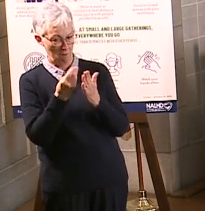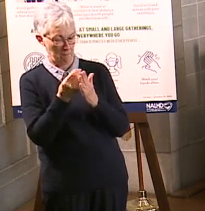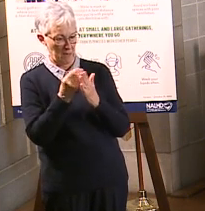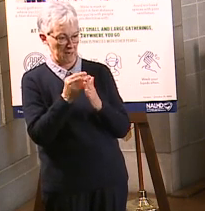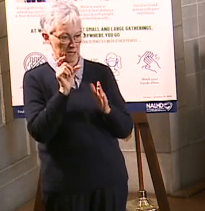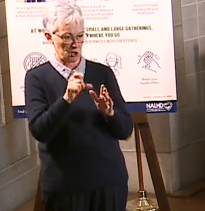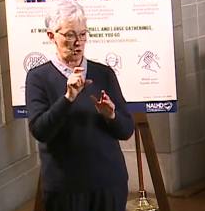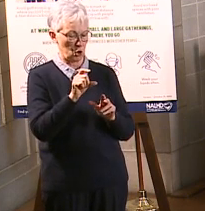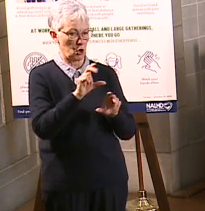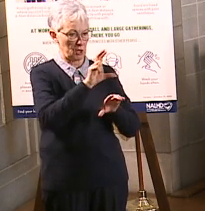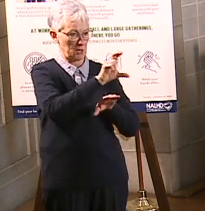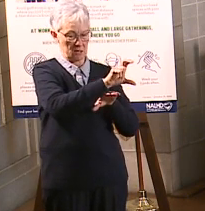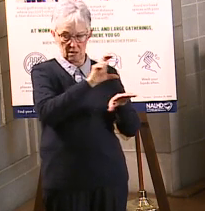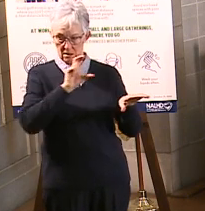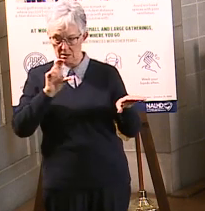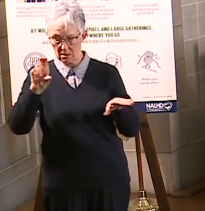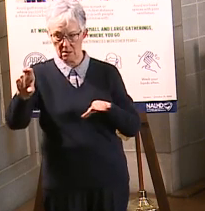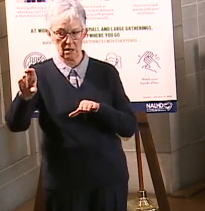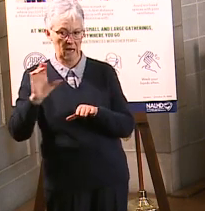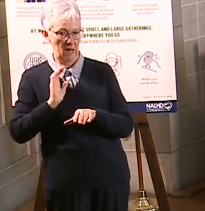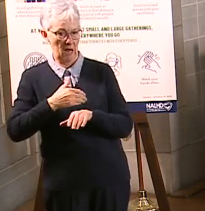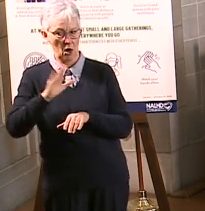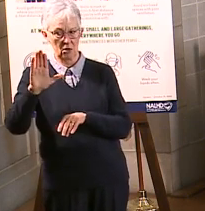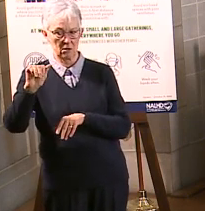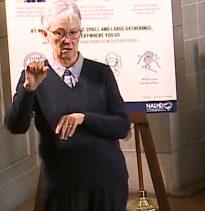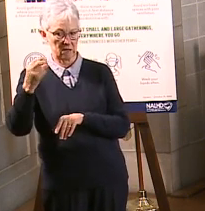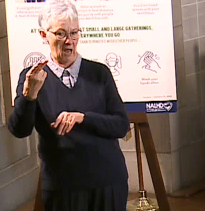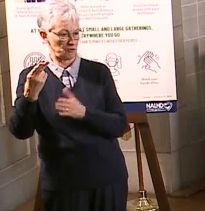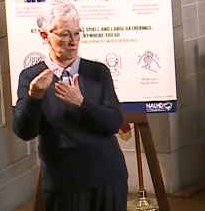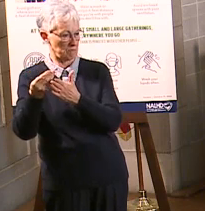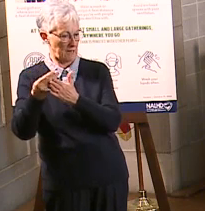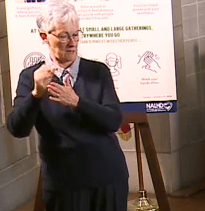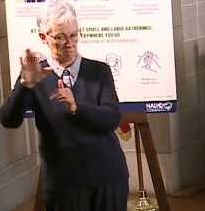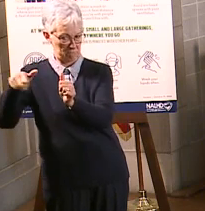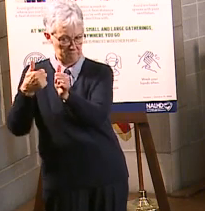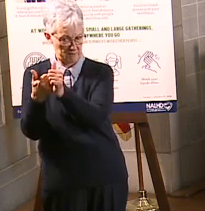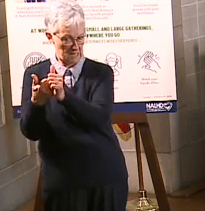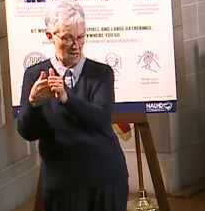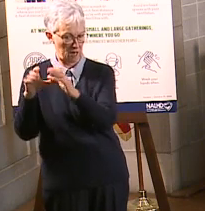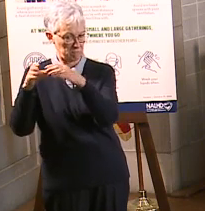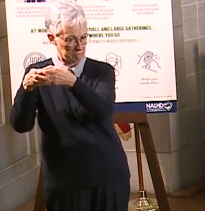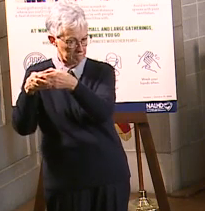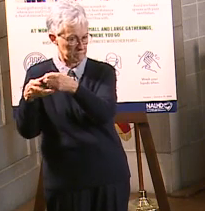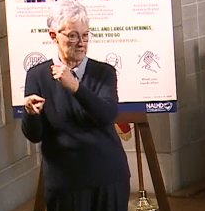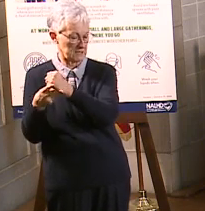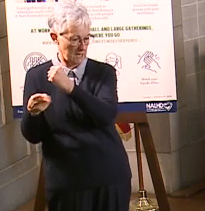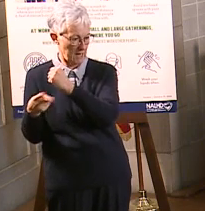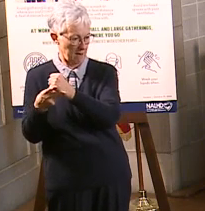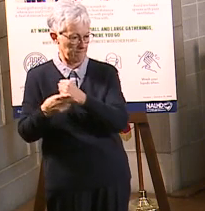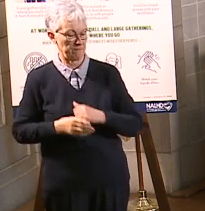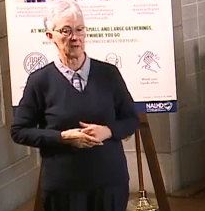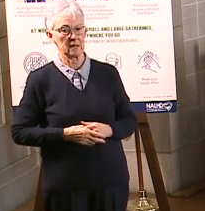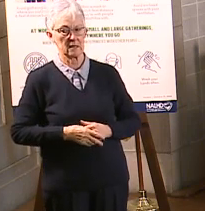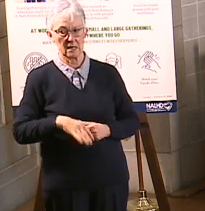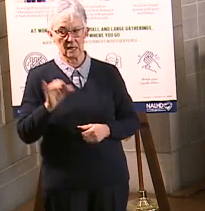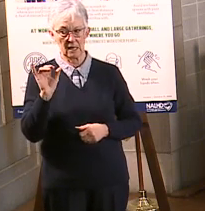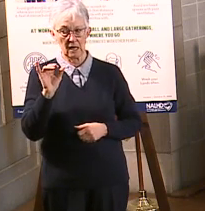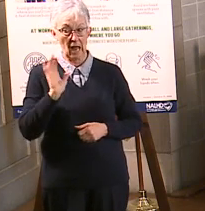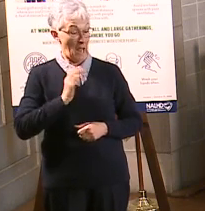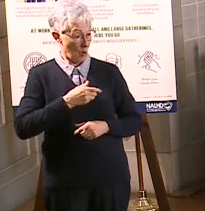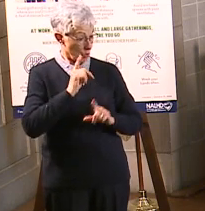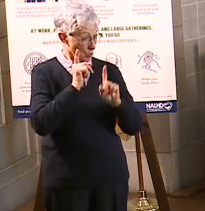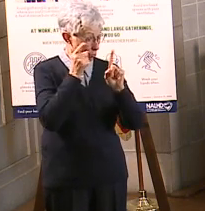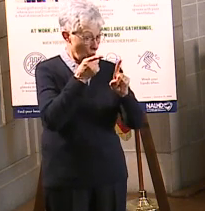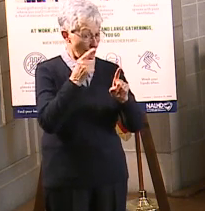And actually, I believe what we're doing is in line, in fact, supports the intent of the